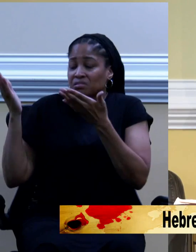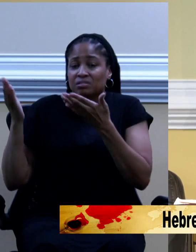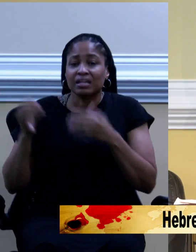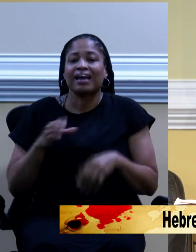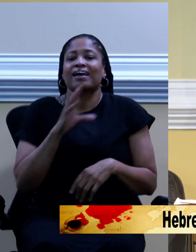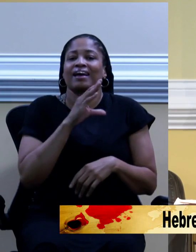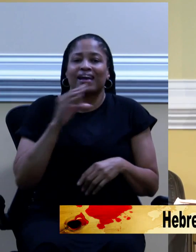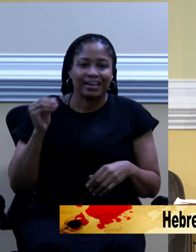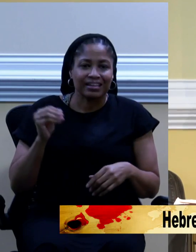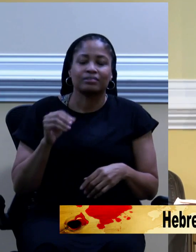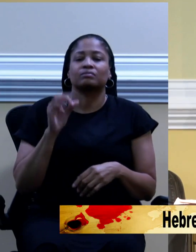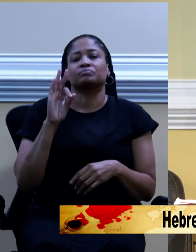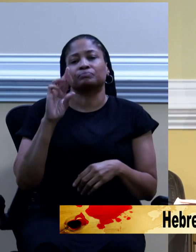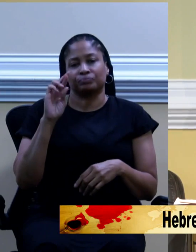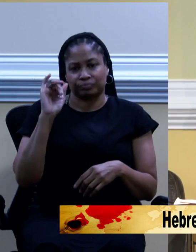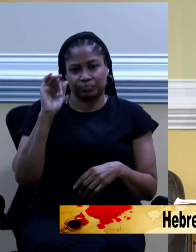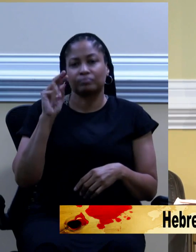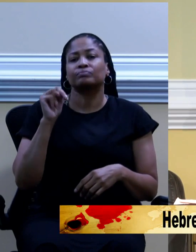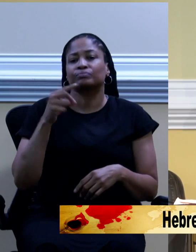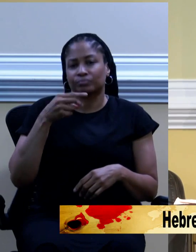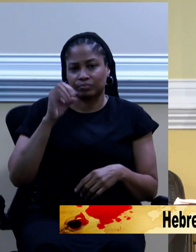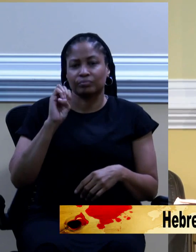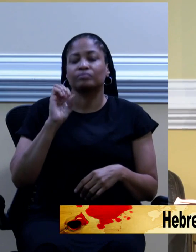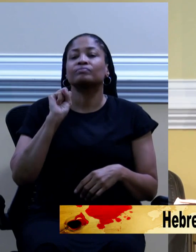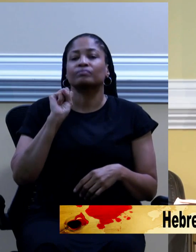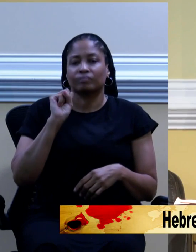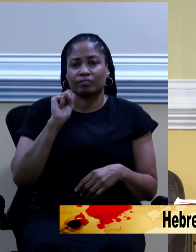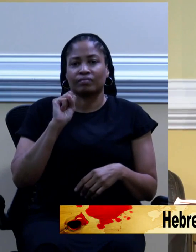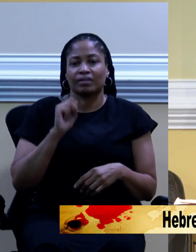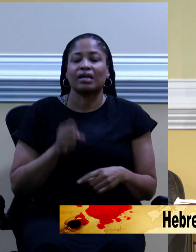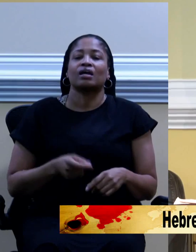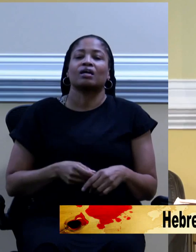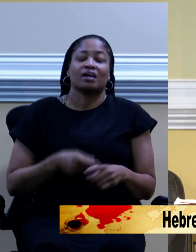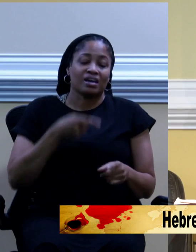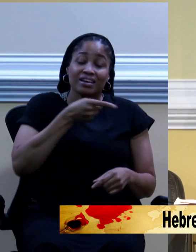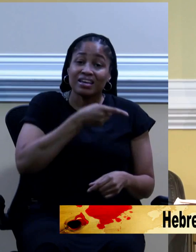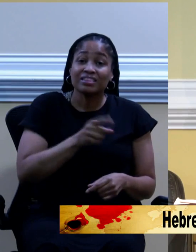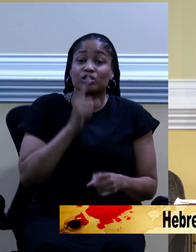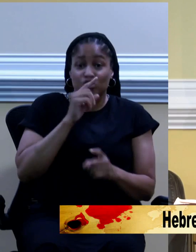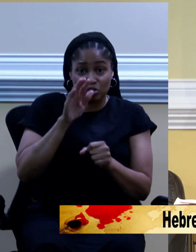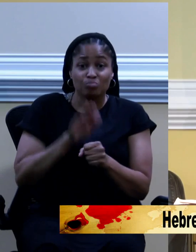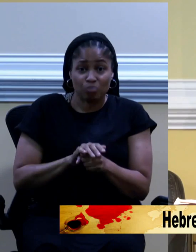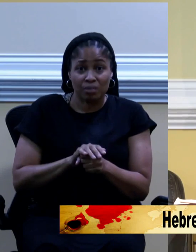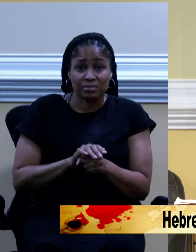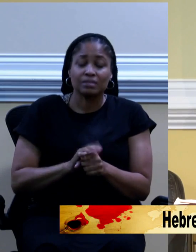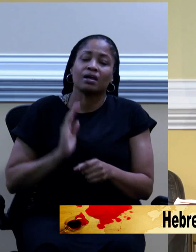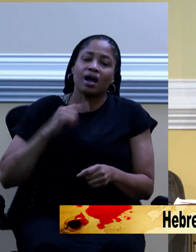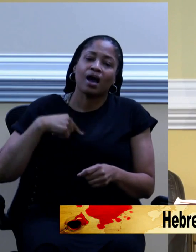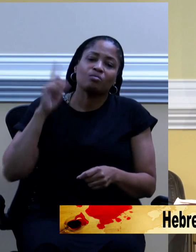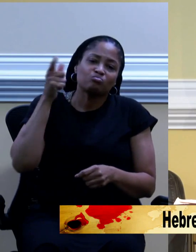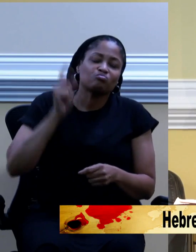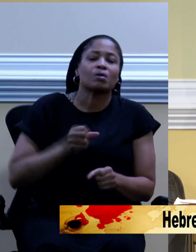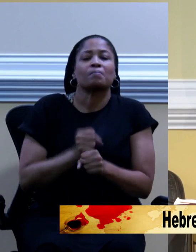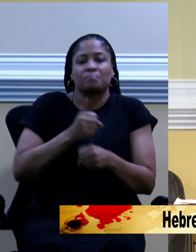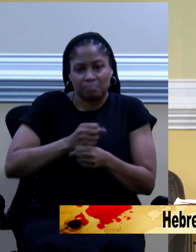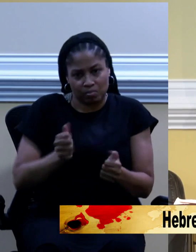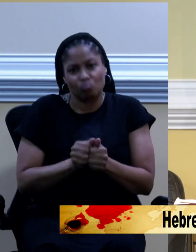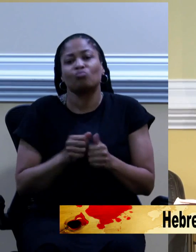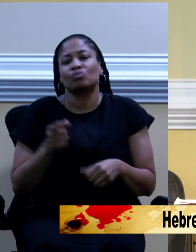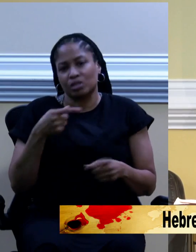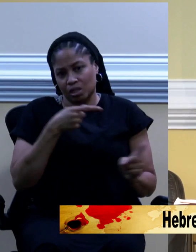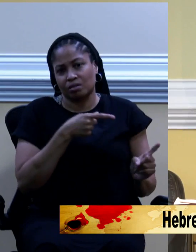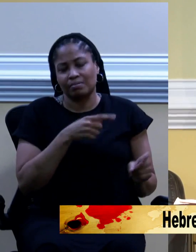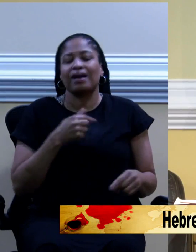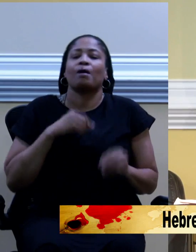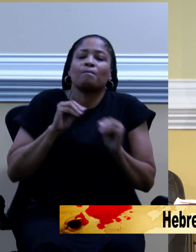So this is the covenant that I will make with them. After those days, said the Lord, I will put my law in their